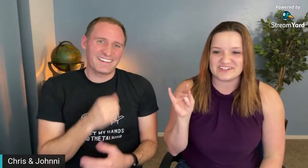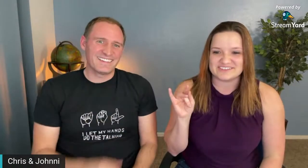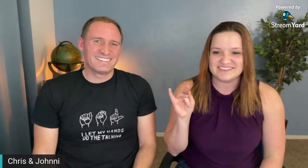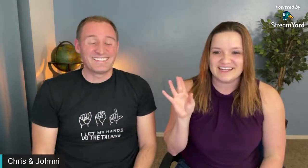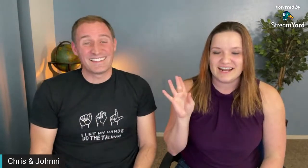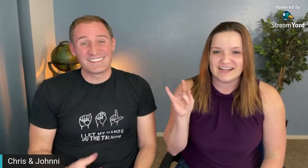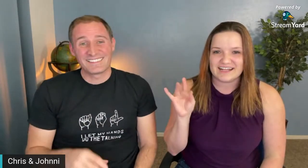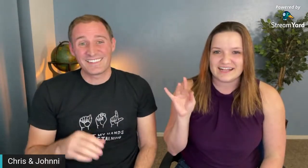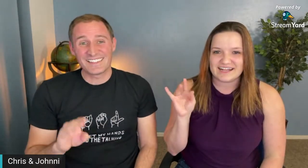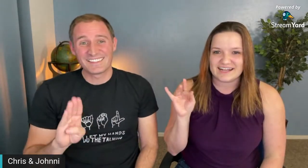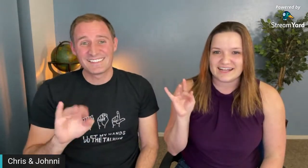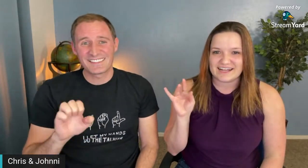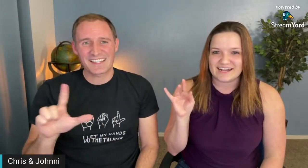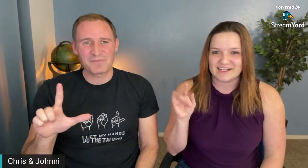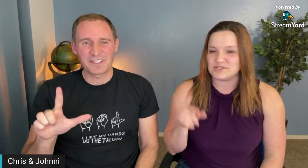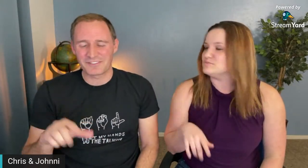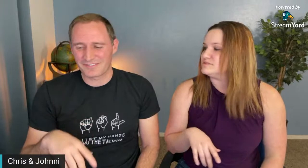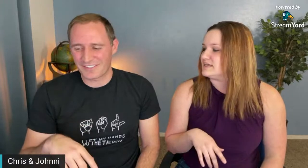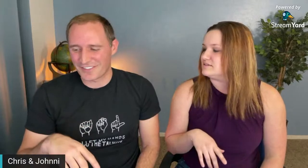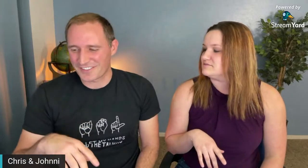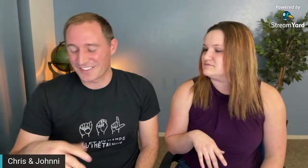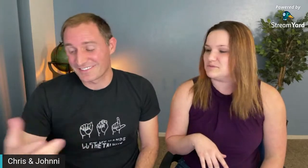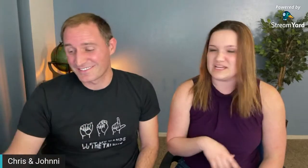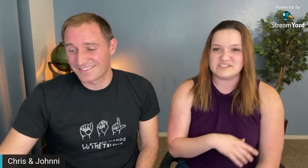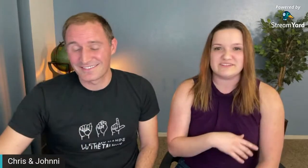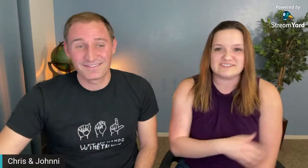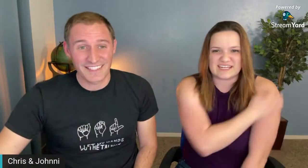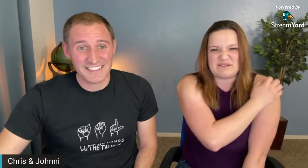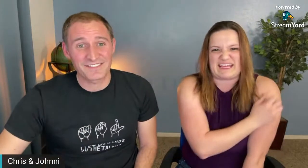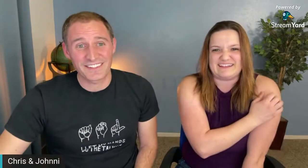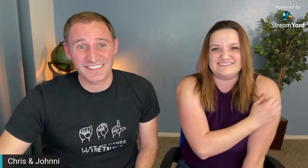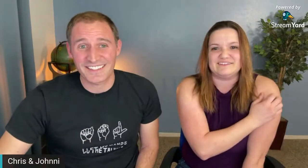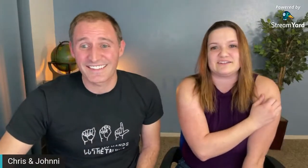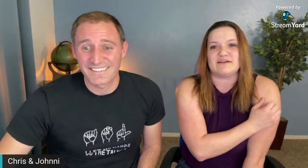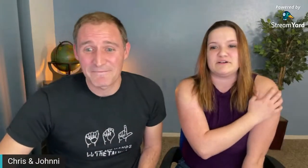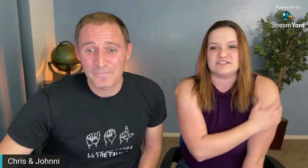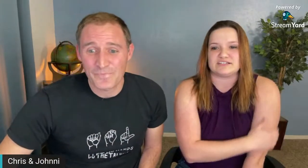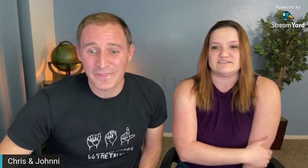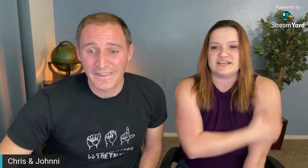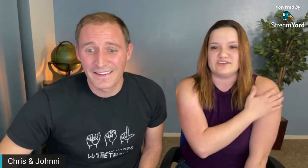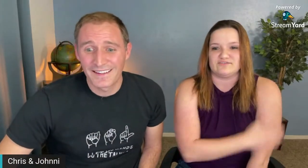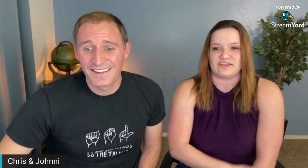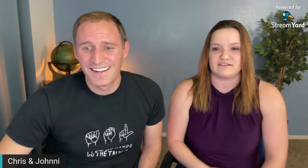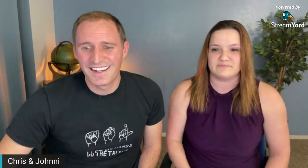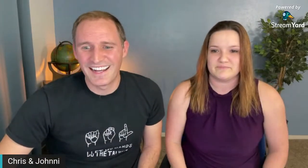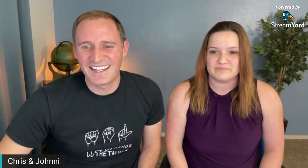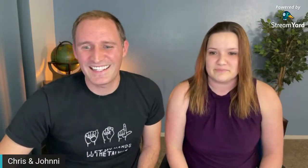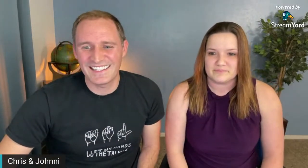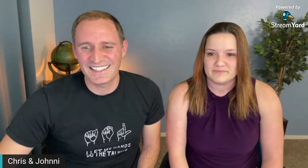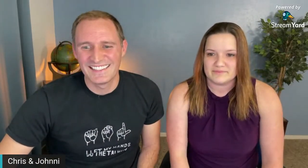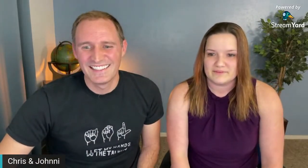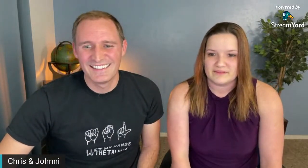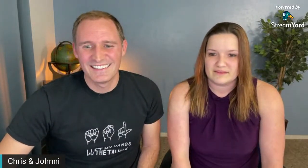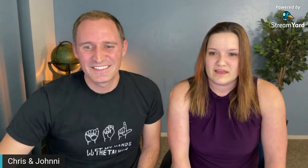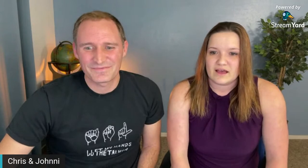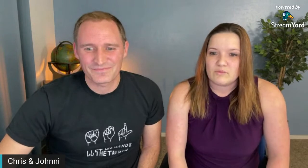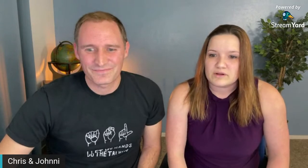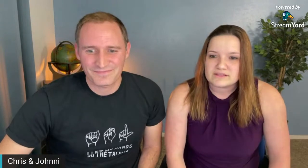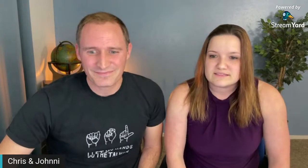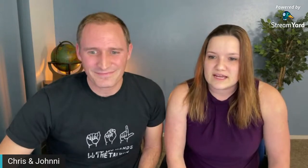fingers. Yeah. Well, that's how Bill refers to it. What, itchy fingers? Itchy fingers, yeah. Now I'm all itchy. Thank you for that. What are the sign